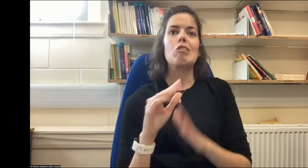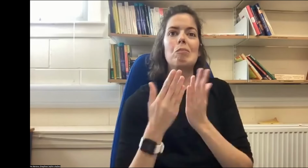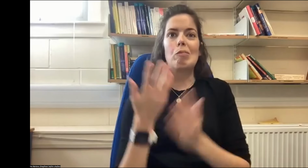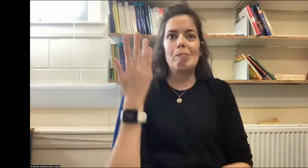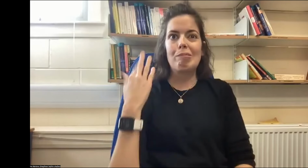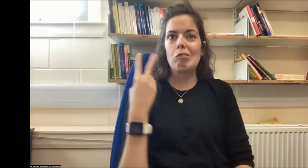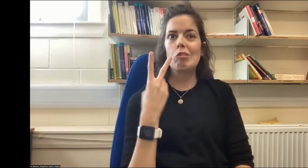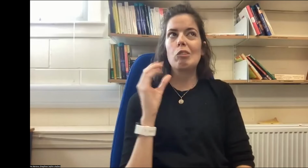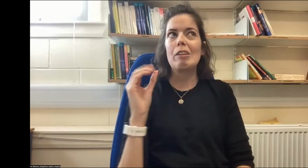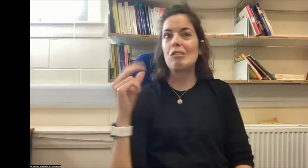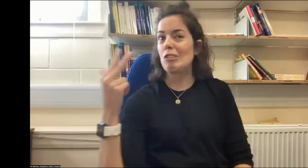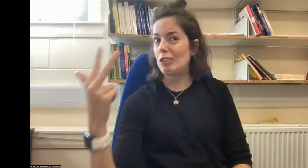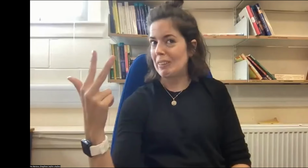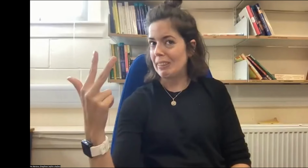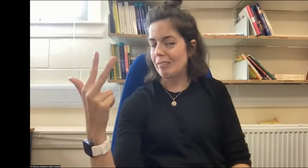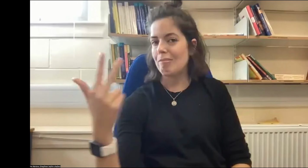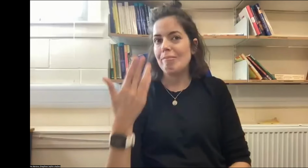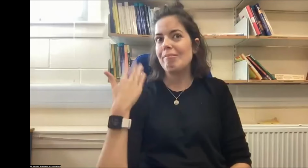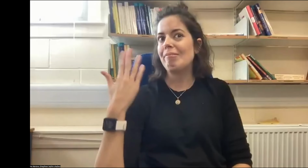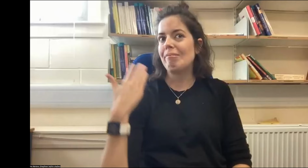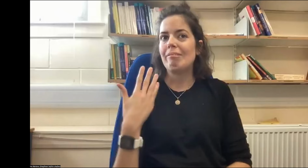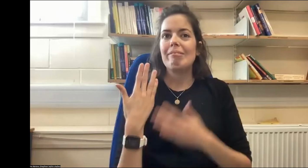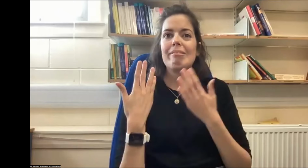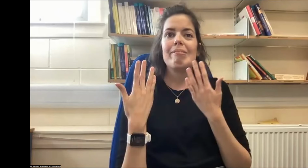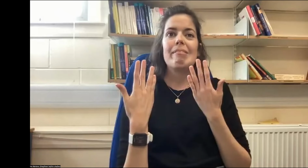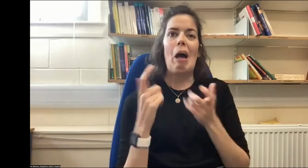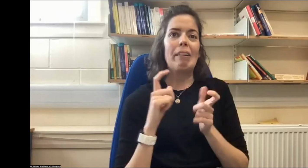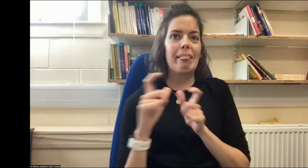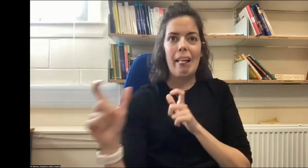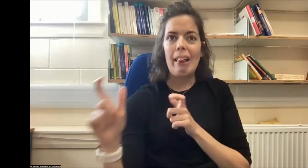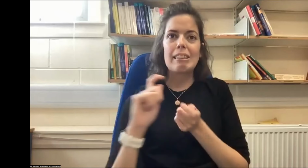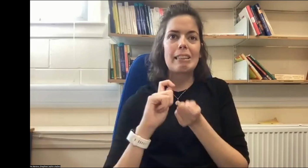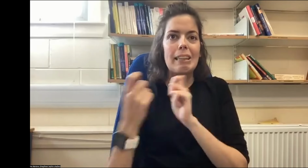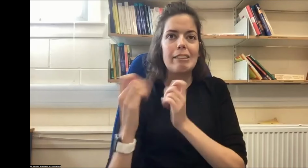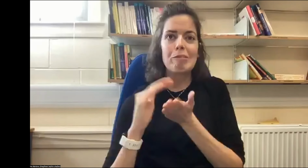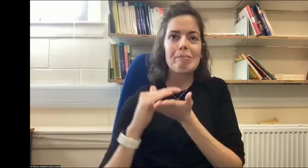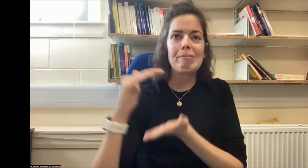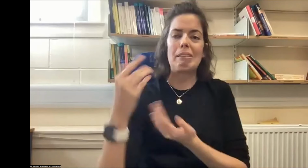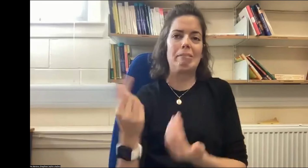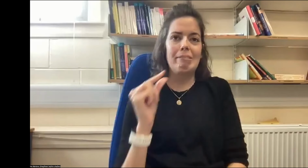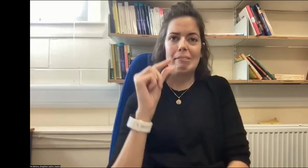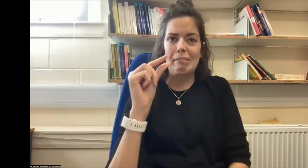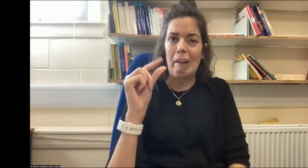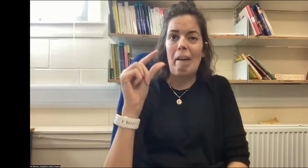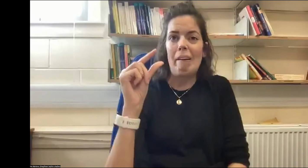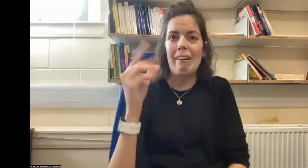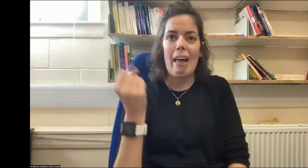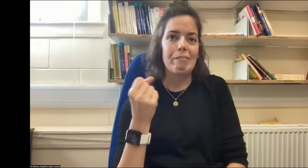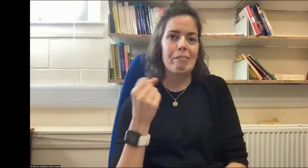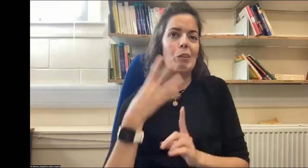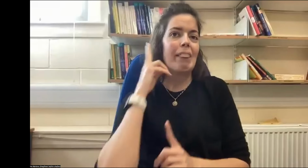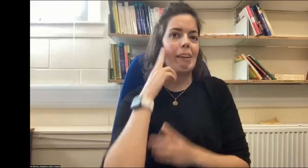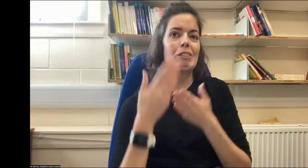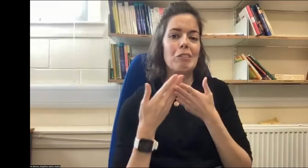people, specifically queer deaf people, in 5 sentences. So obviously things are